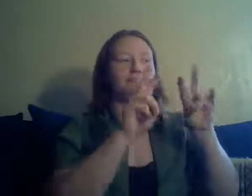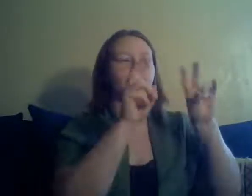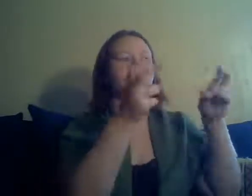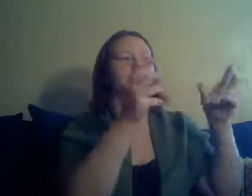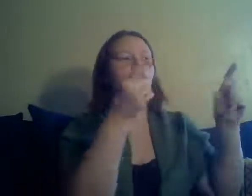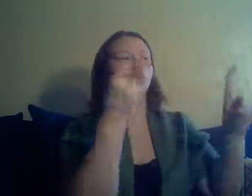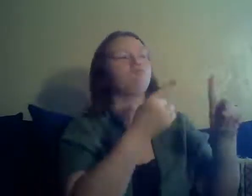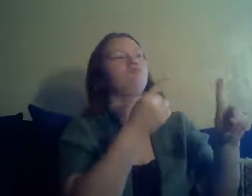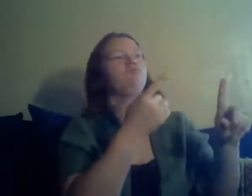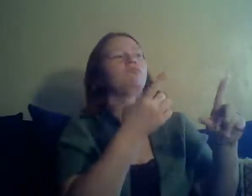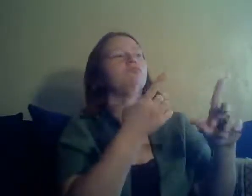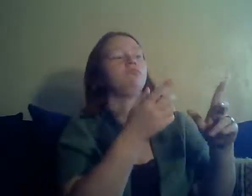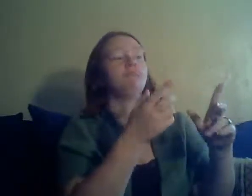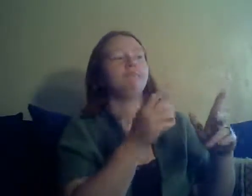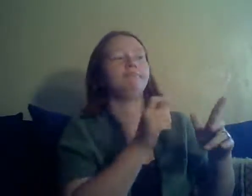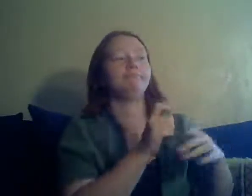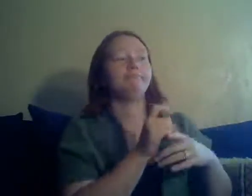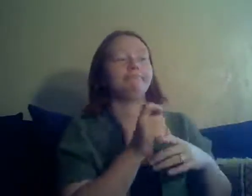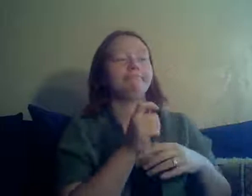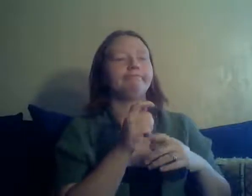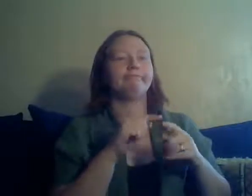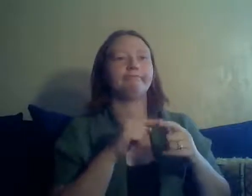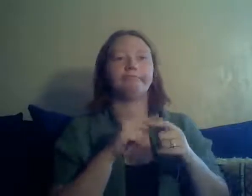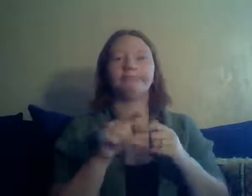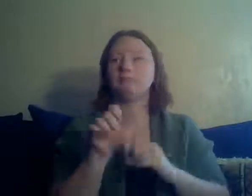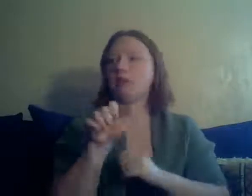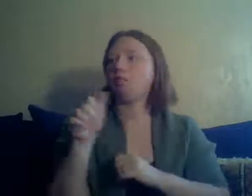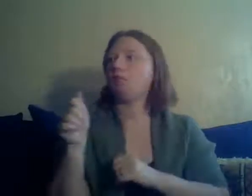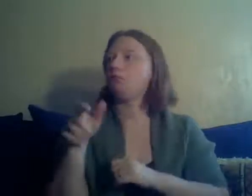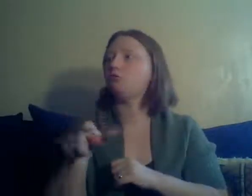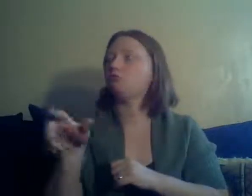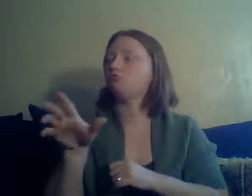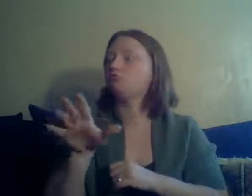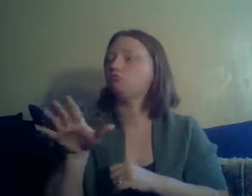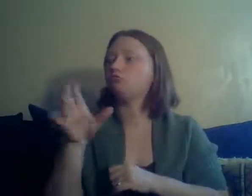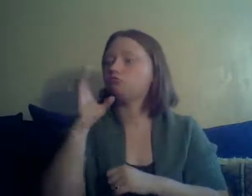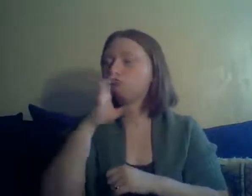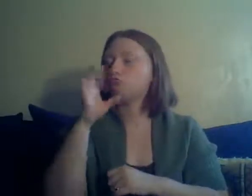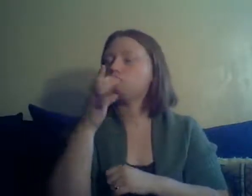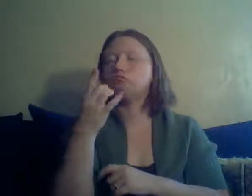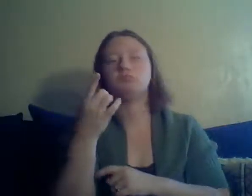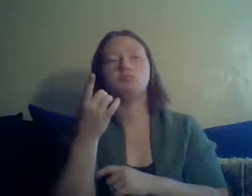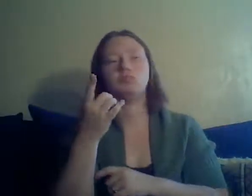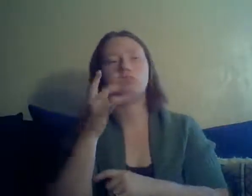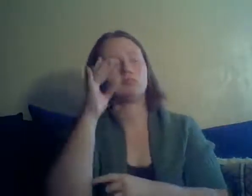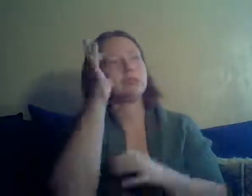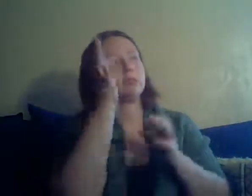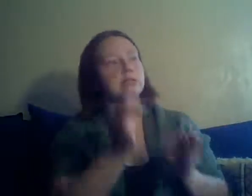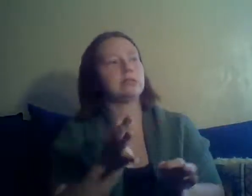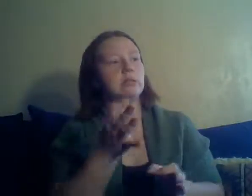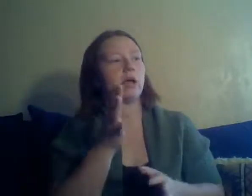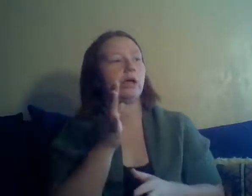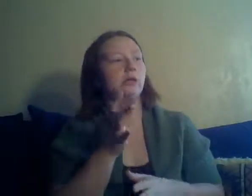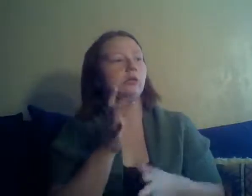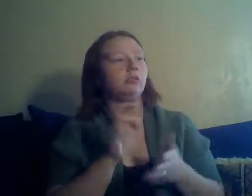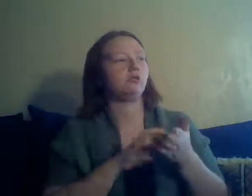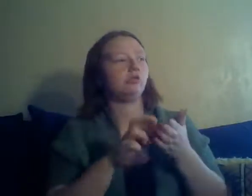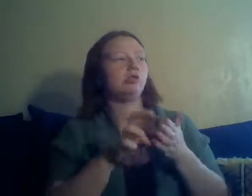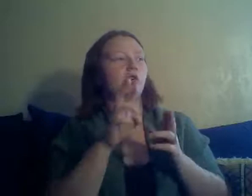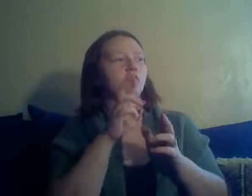at these different issues that have been brought to class, and they decide on their research project that they're going to do related to